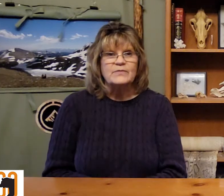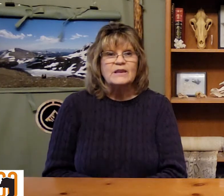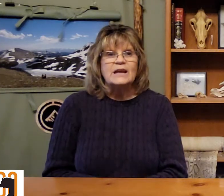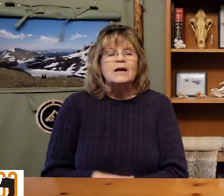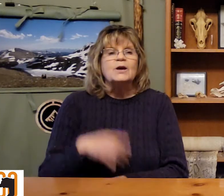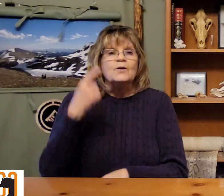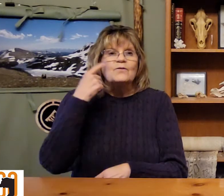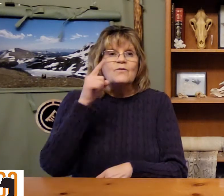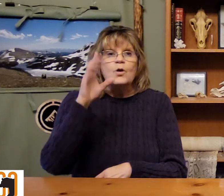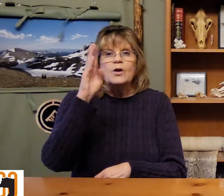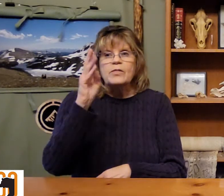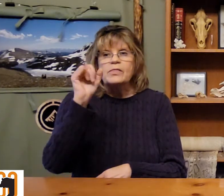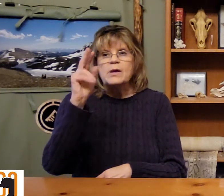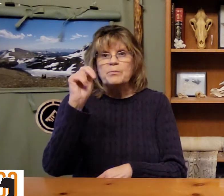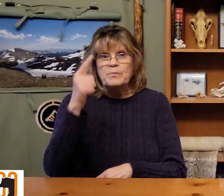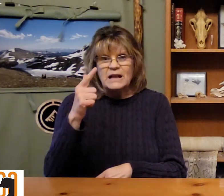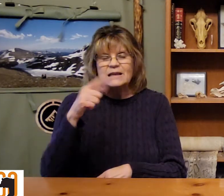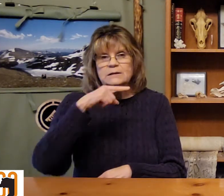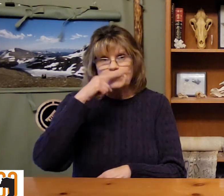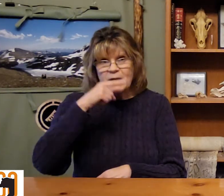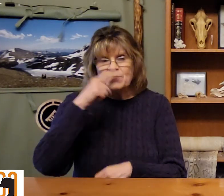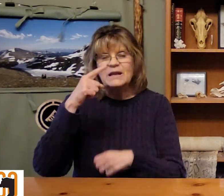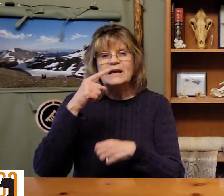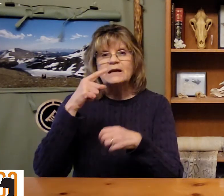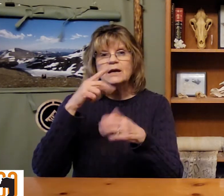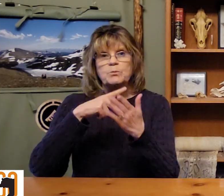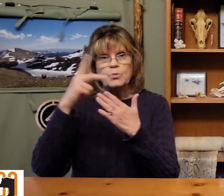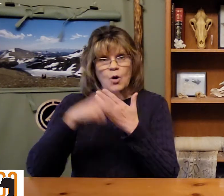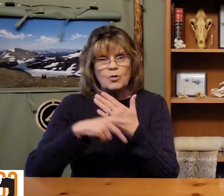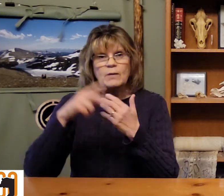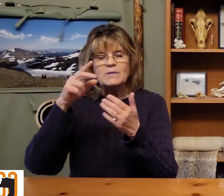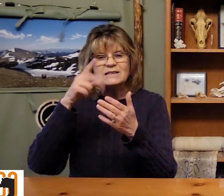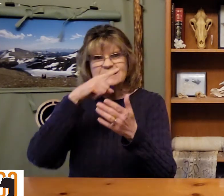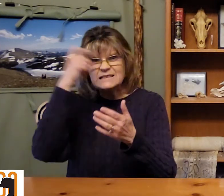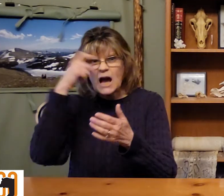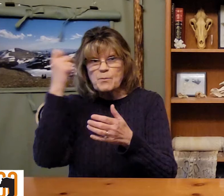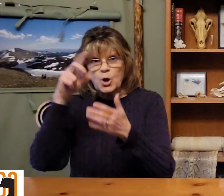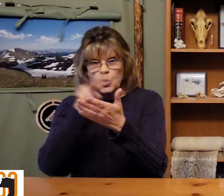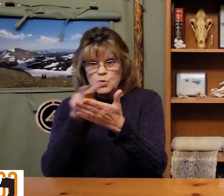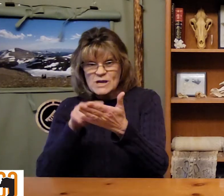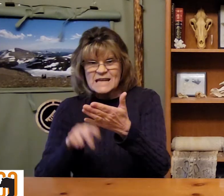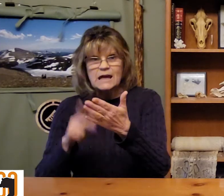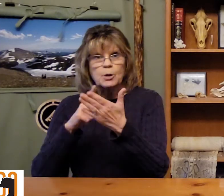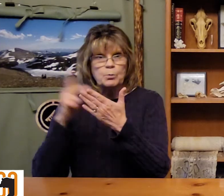For the Billings Public Library's summer reading program.